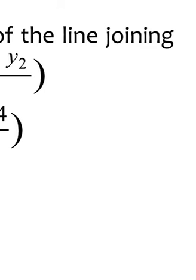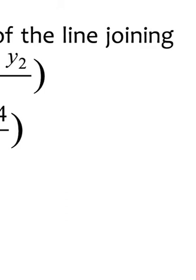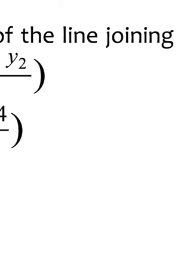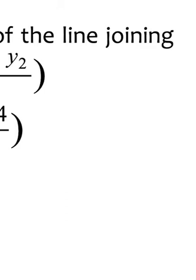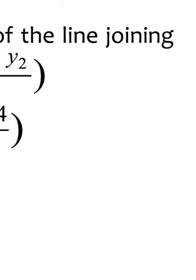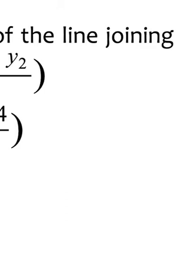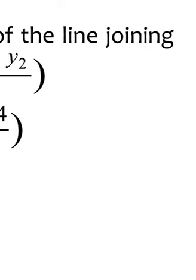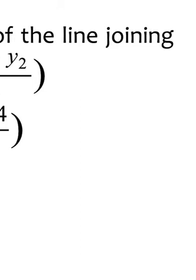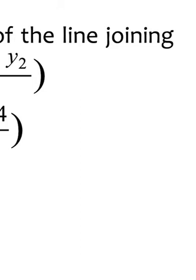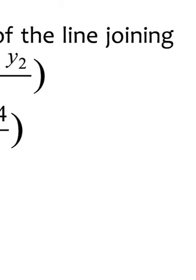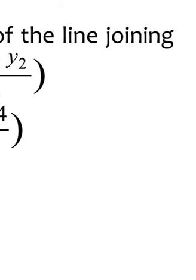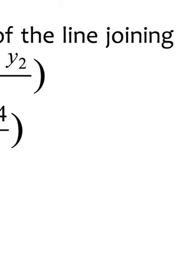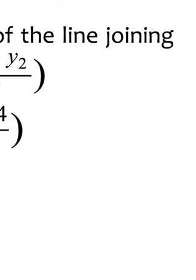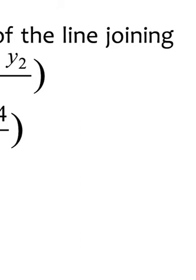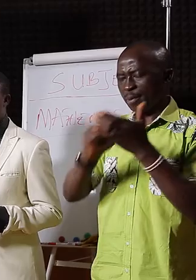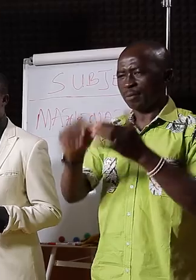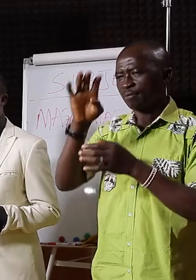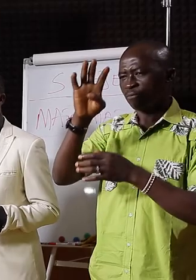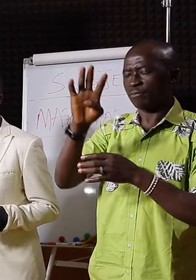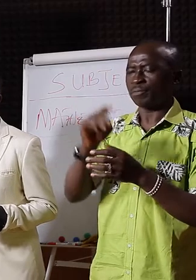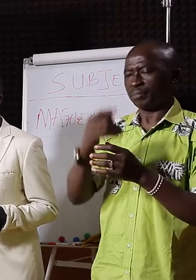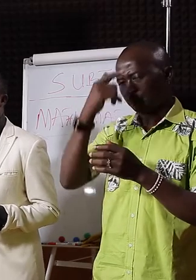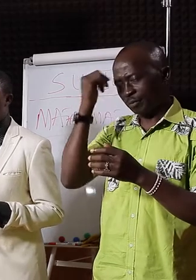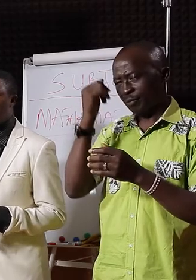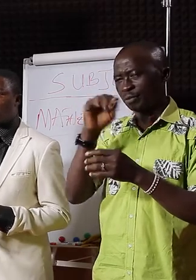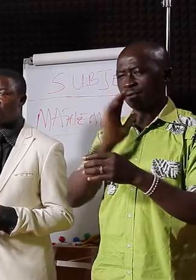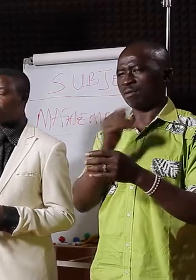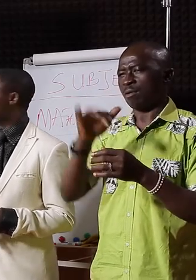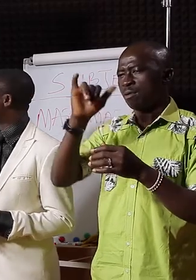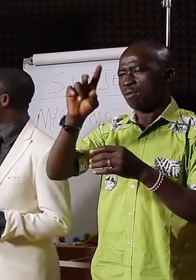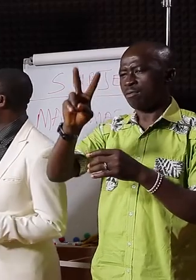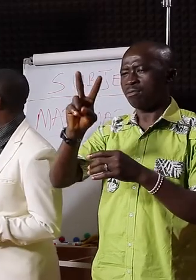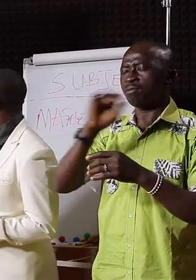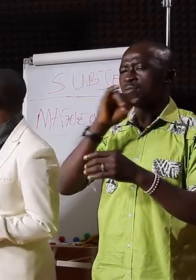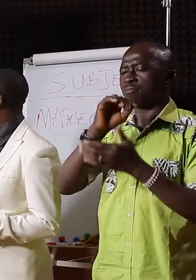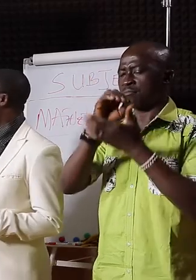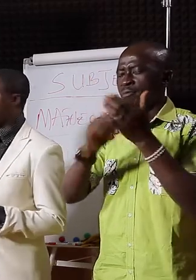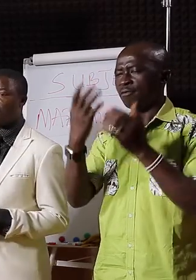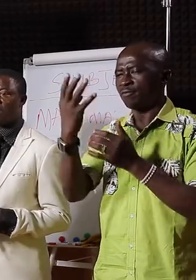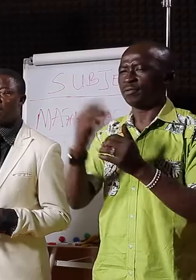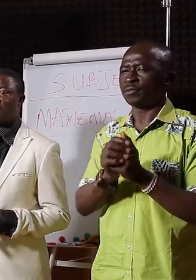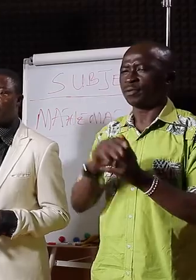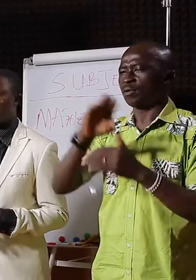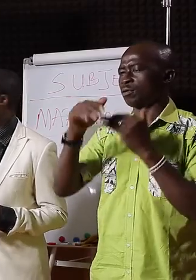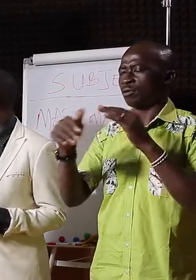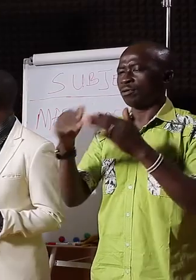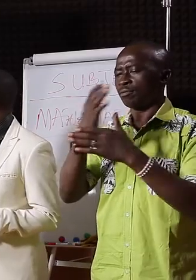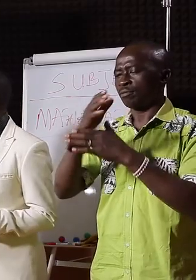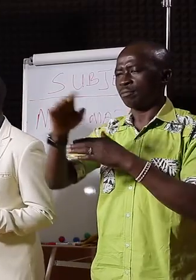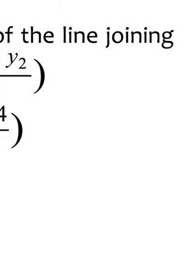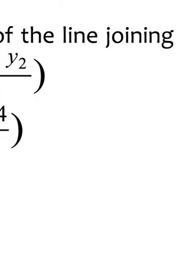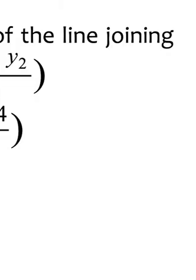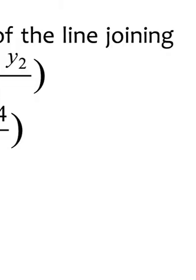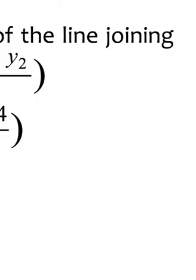3 plus minus 4, because our y2 is minus 4, all divided by